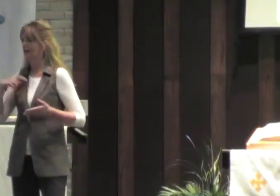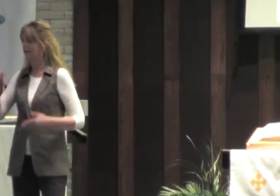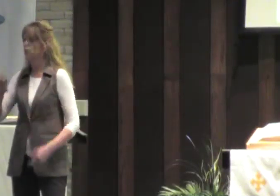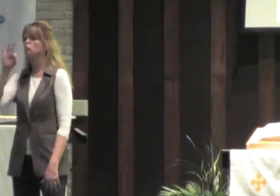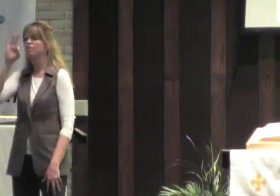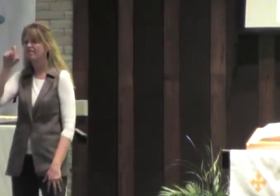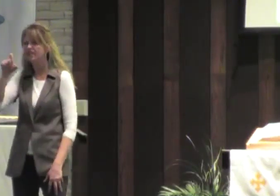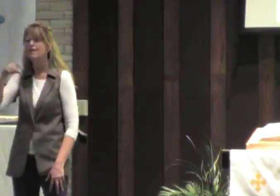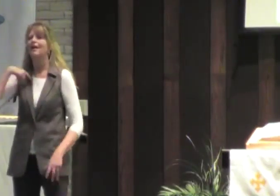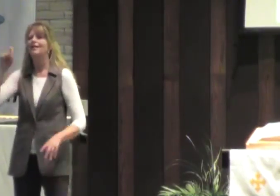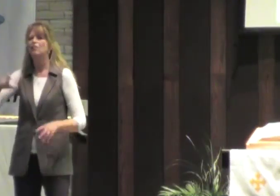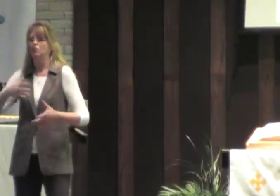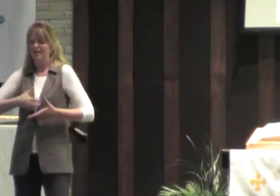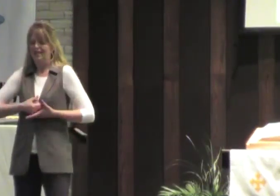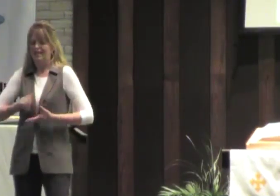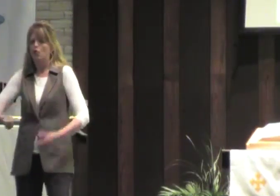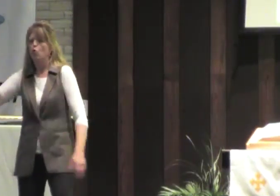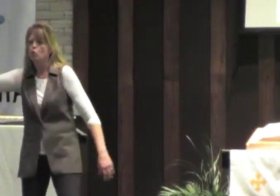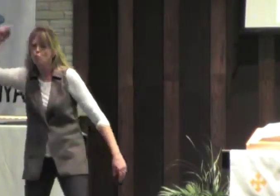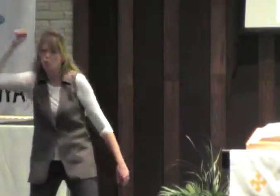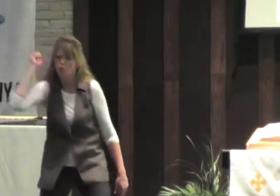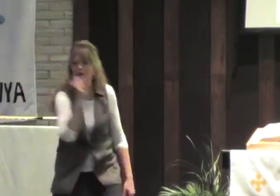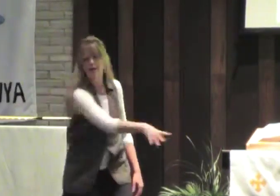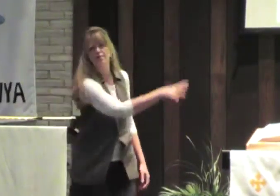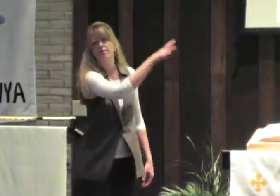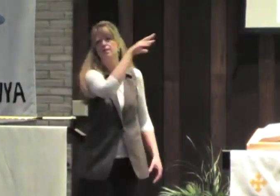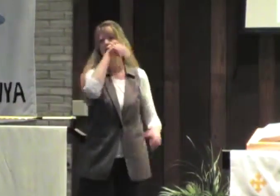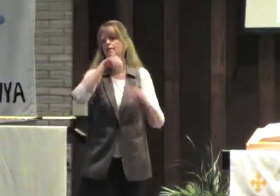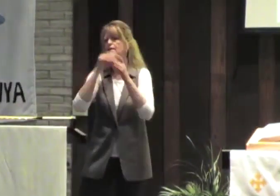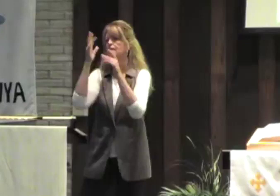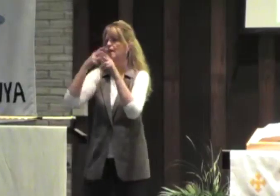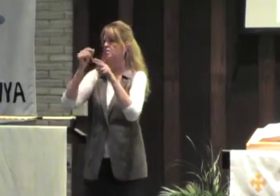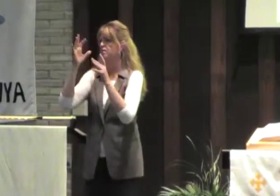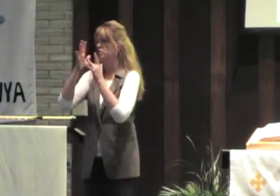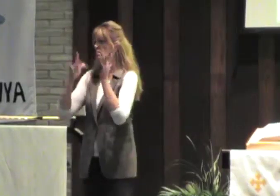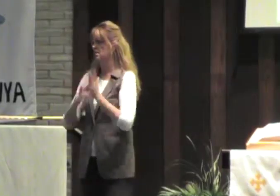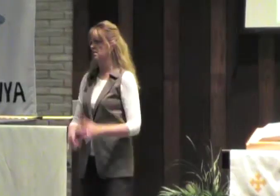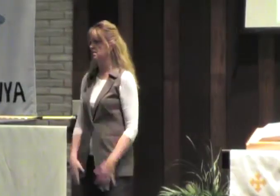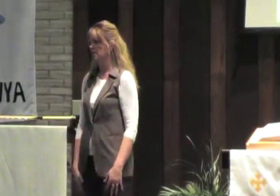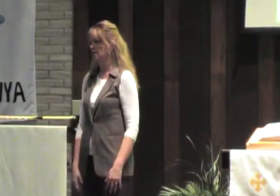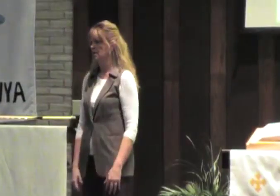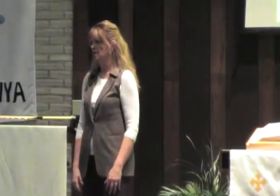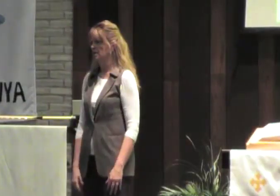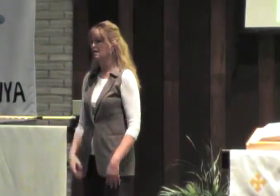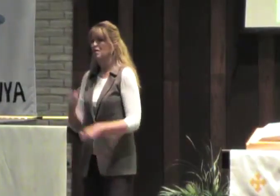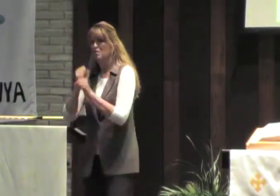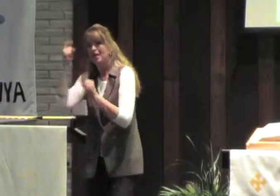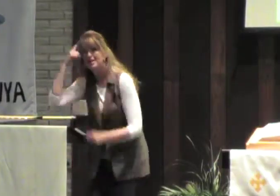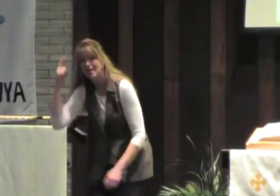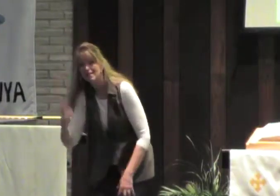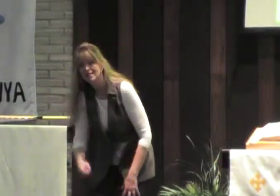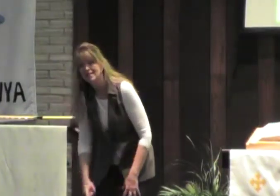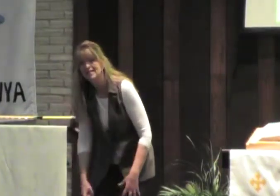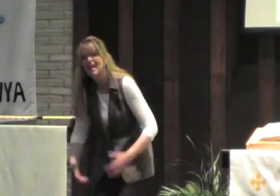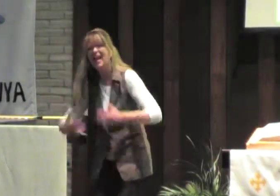to clean that up. I need to fix it. I need to get rid of it in the name of Jesus. Does that make